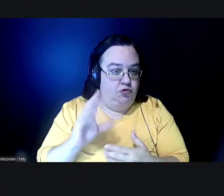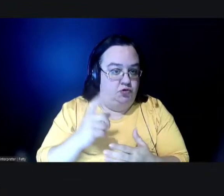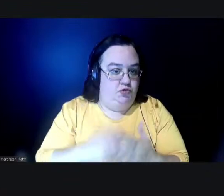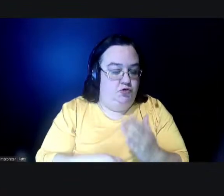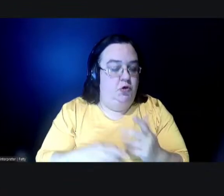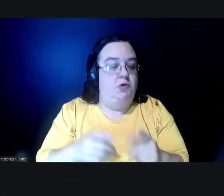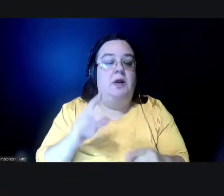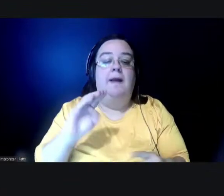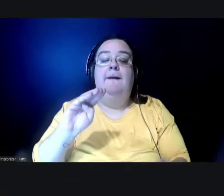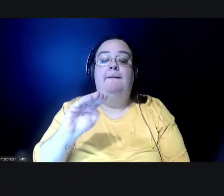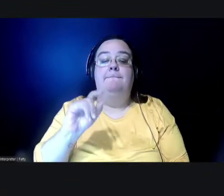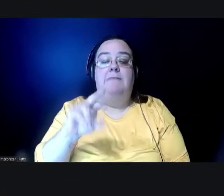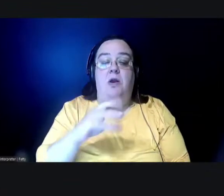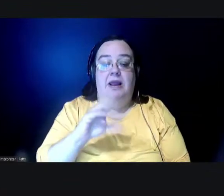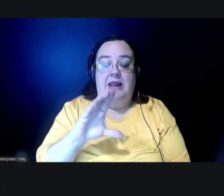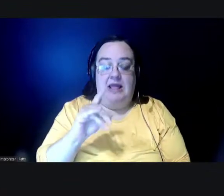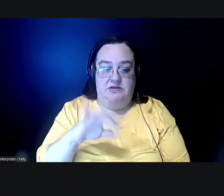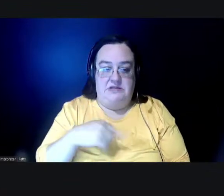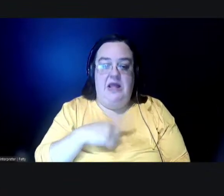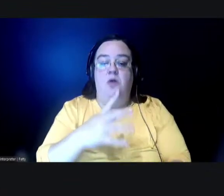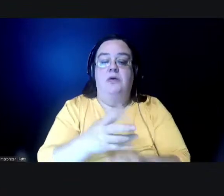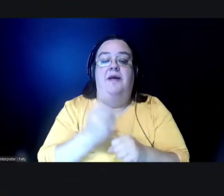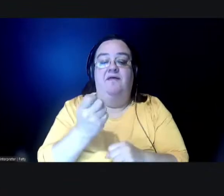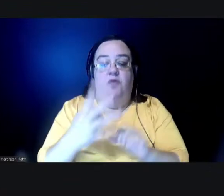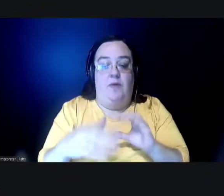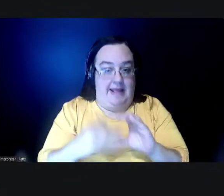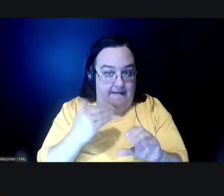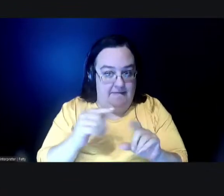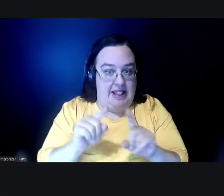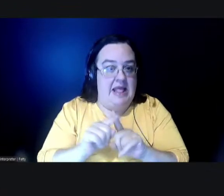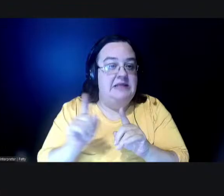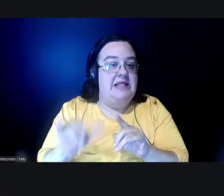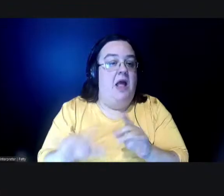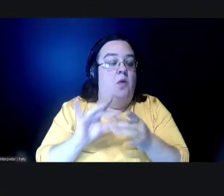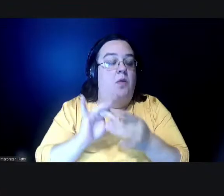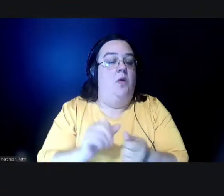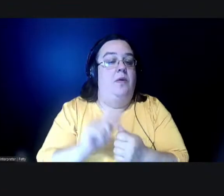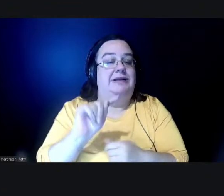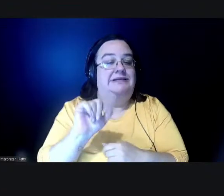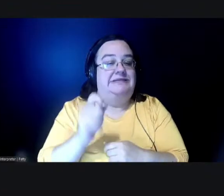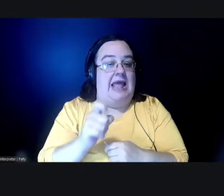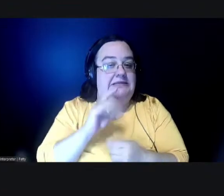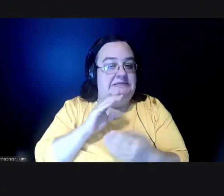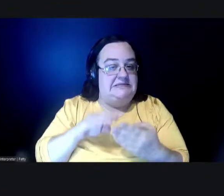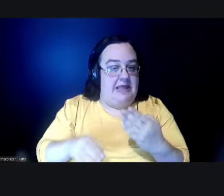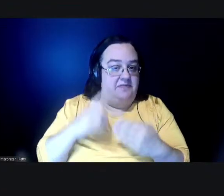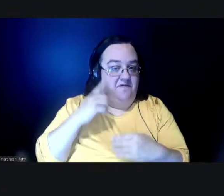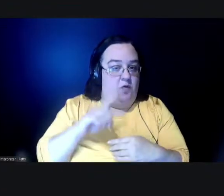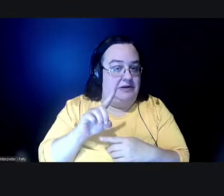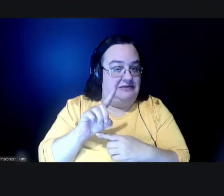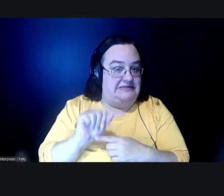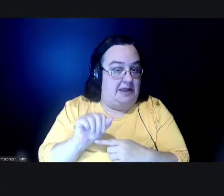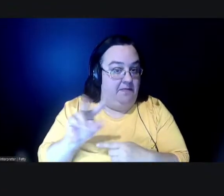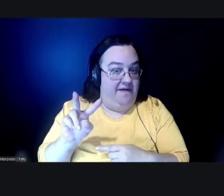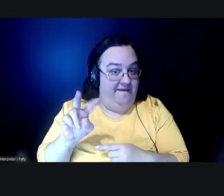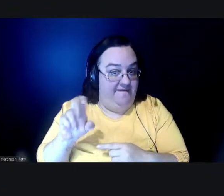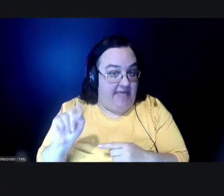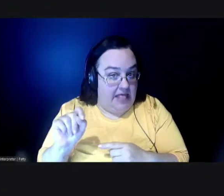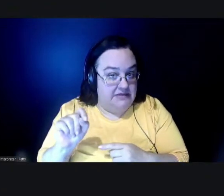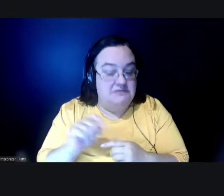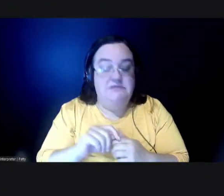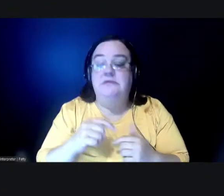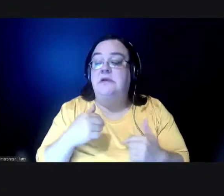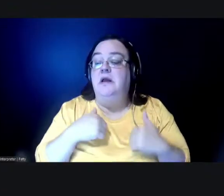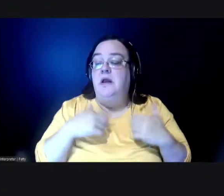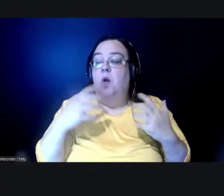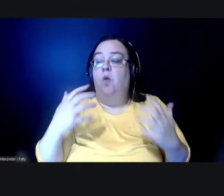Mayor and council, I've received a few emails as it relates to tax exemptions for disabled veterans. Just wanted to